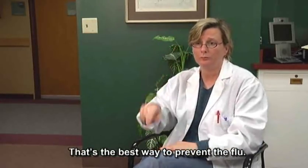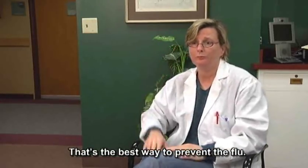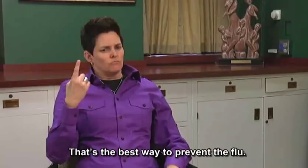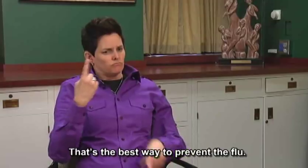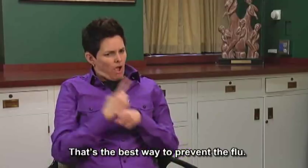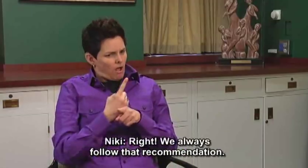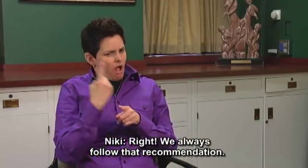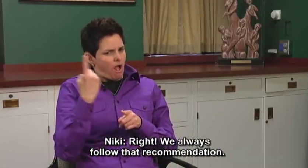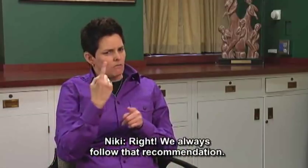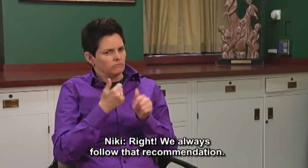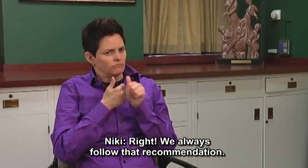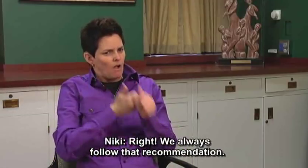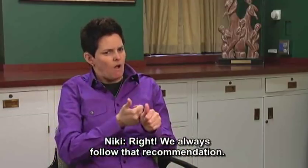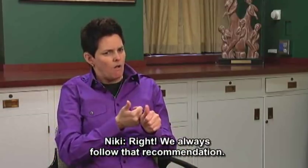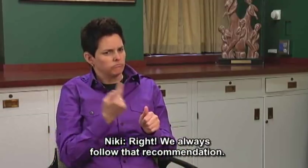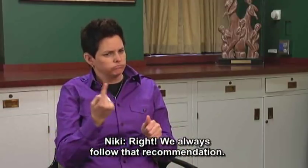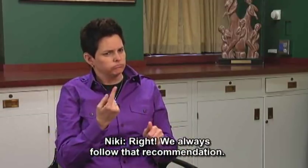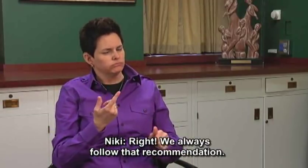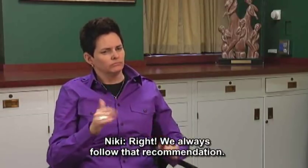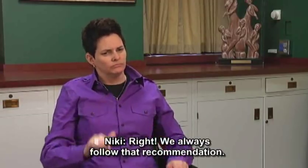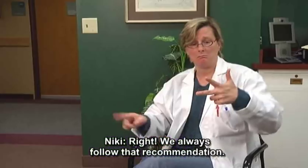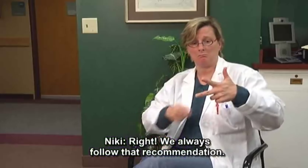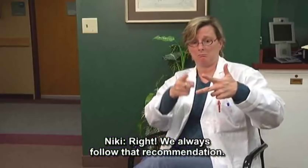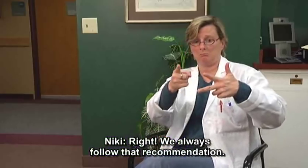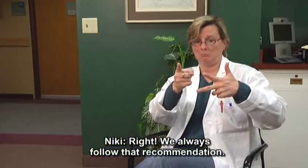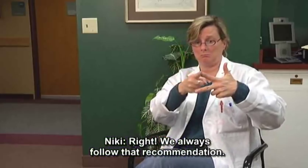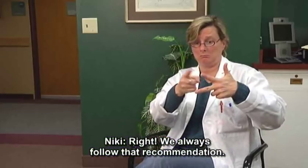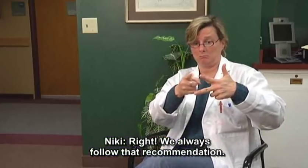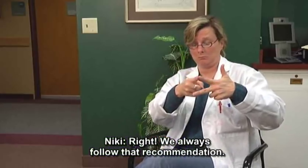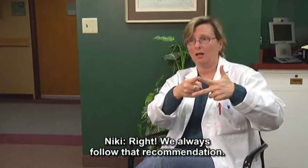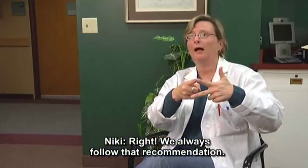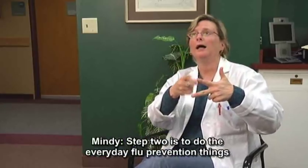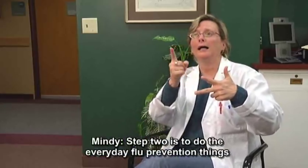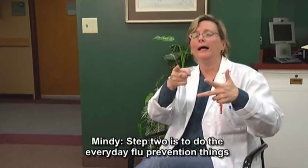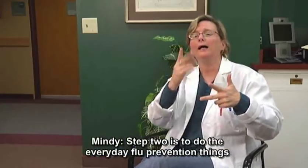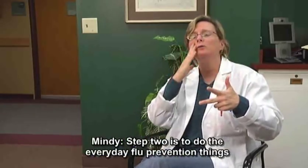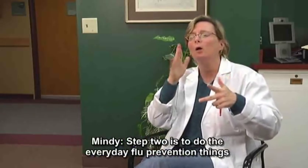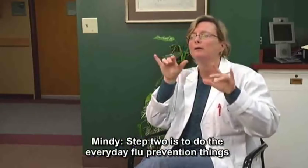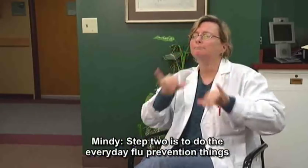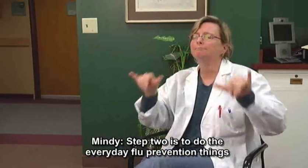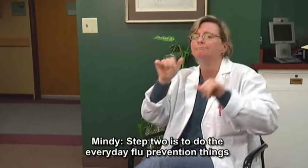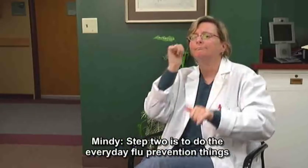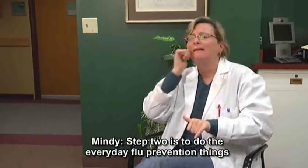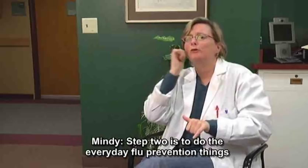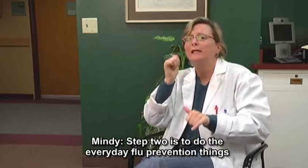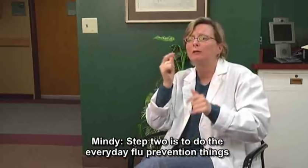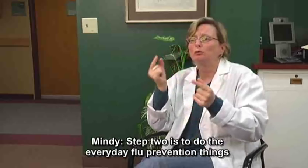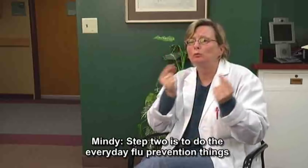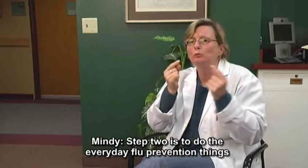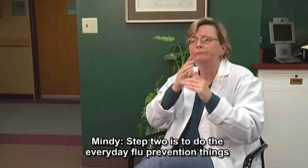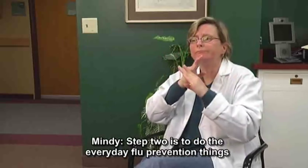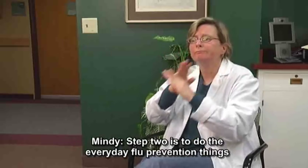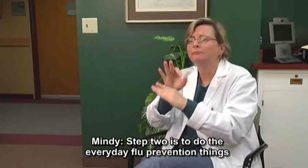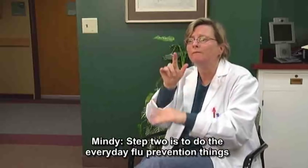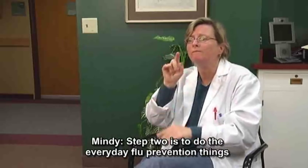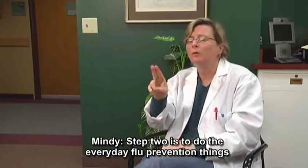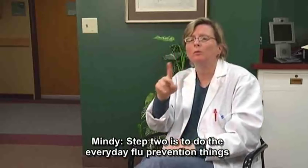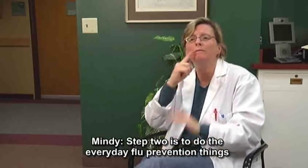right we always follow that recommendation step two is to do the everyday flu prevention things we